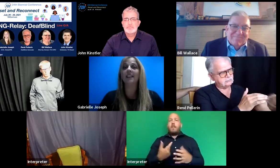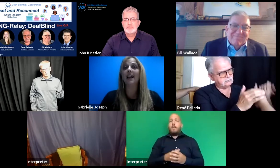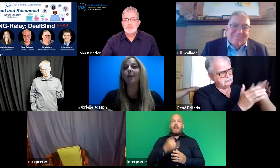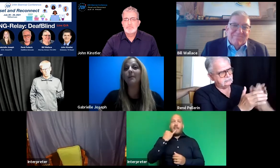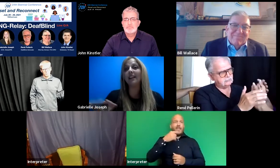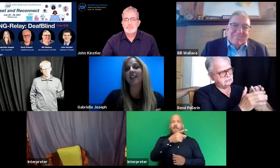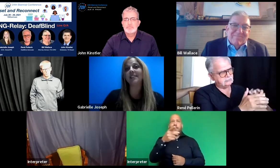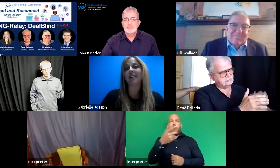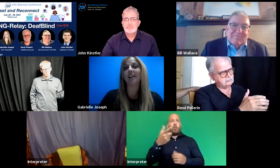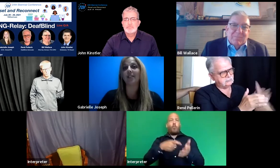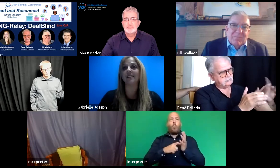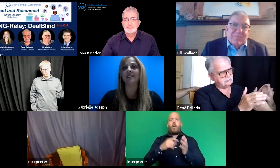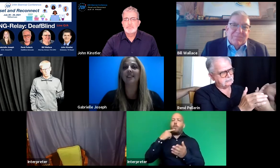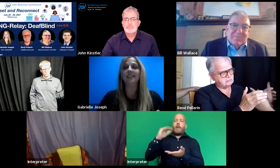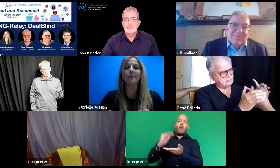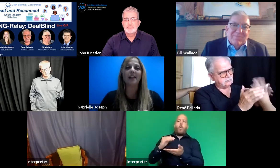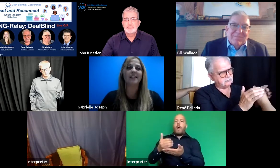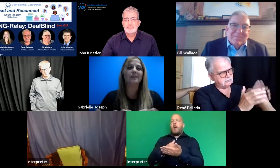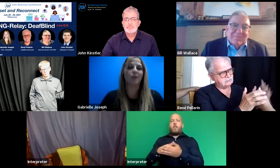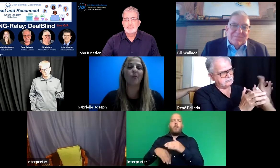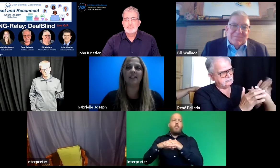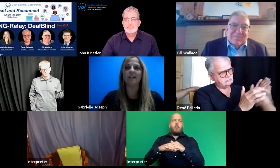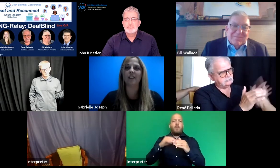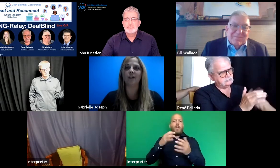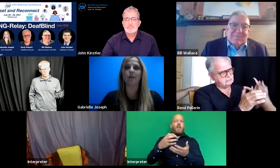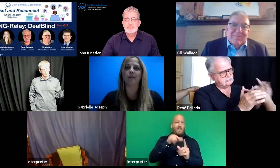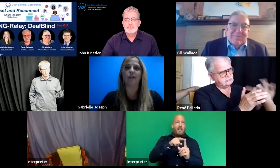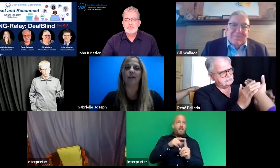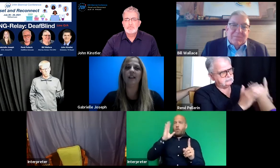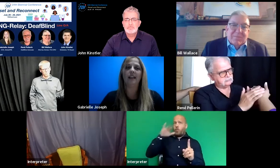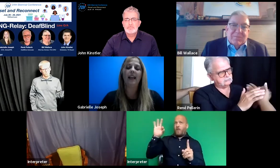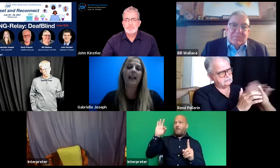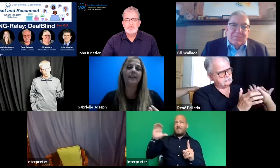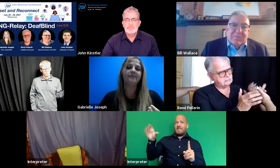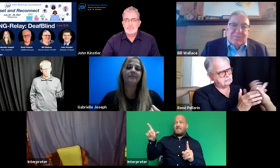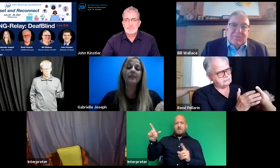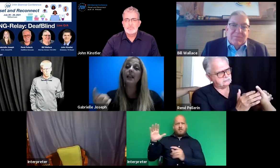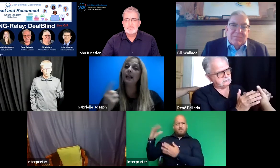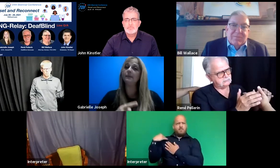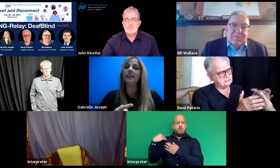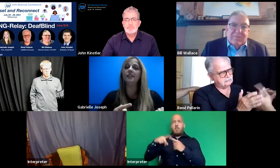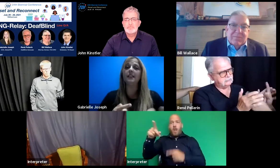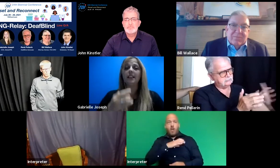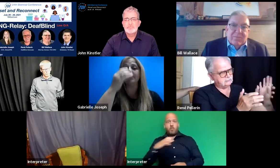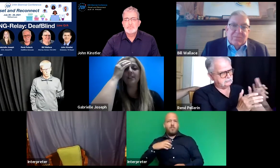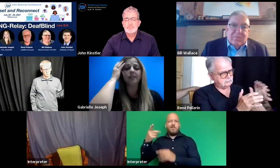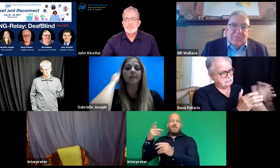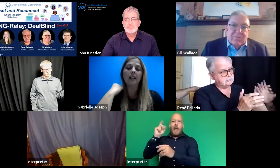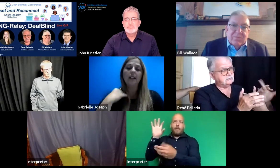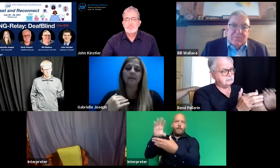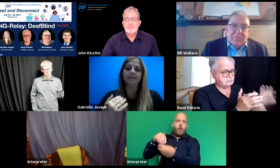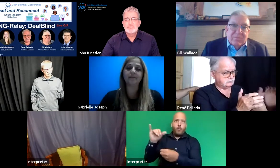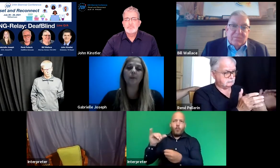Congress, how do we make change to Congress to make this more widely available for all? And as mentioned in the